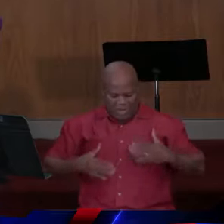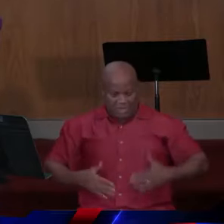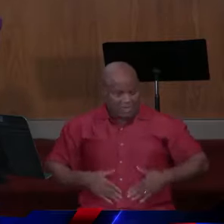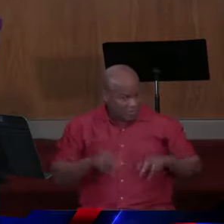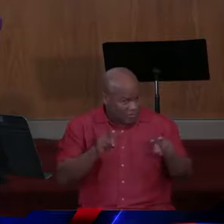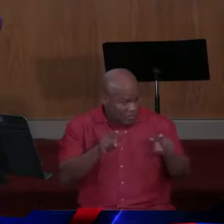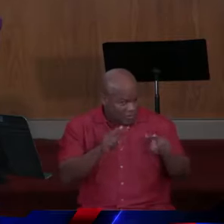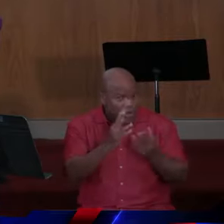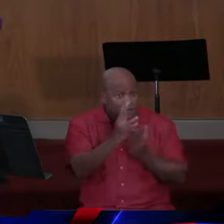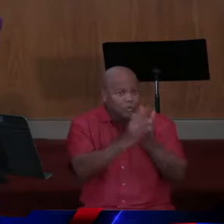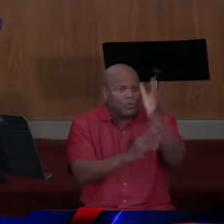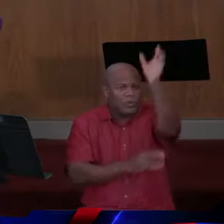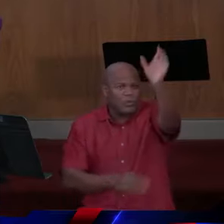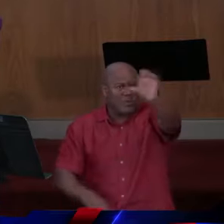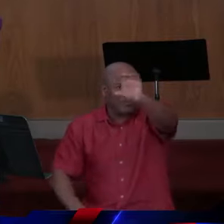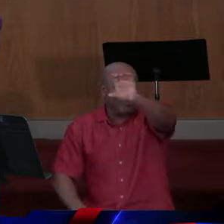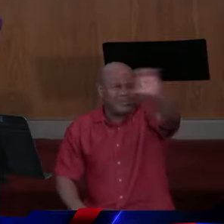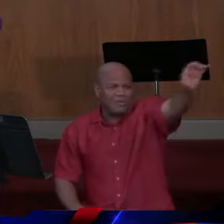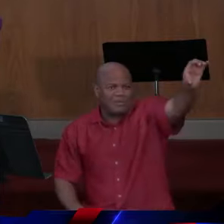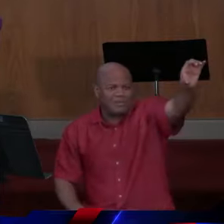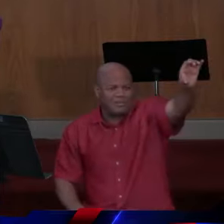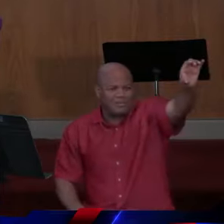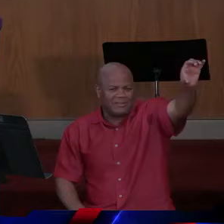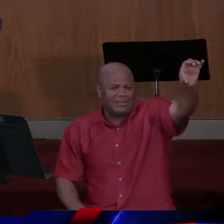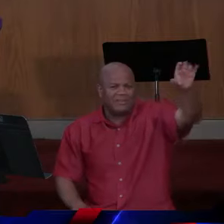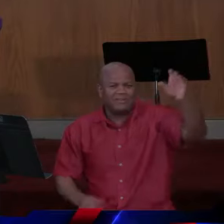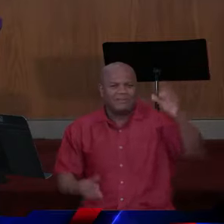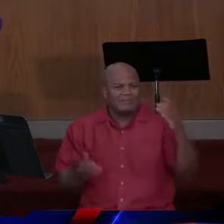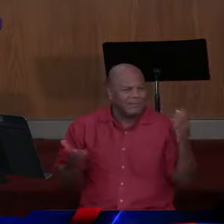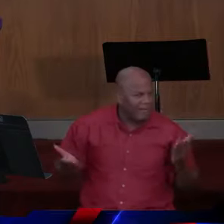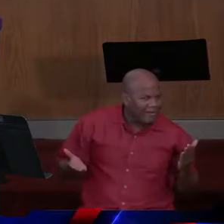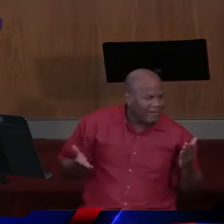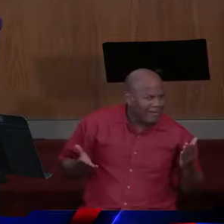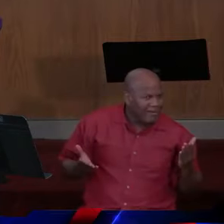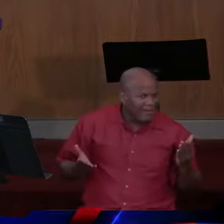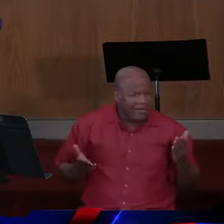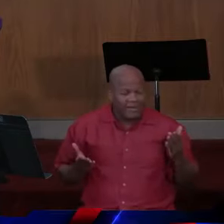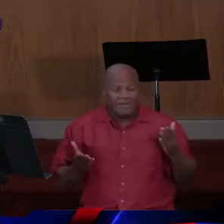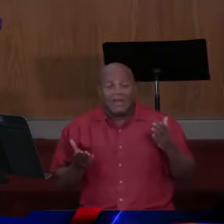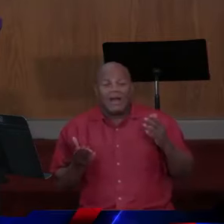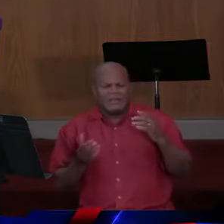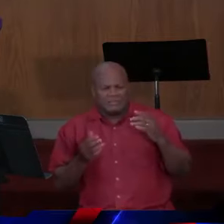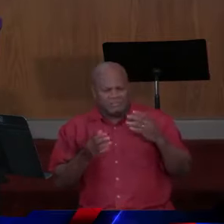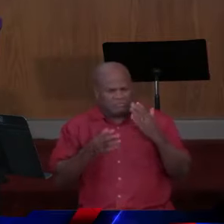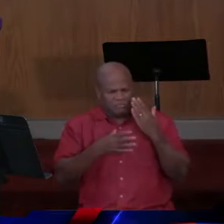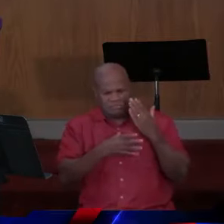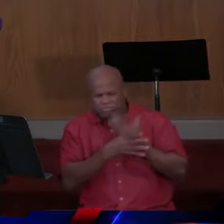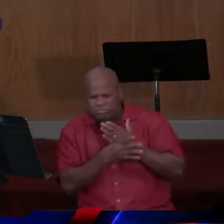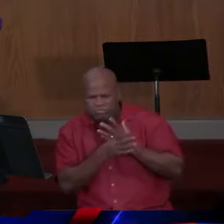this. Through the cross, killing the hostility, ESV says,